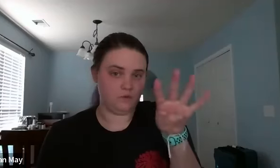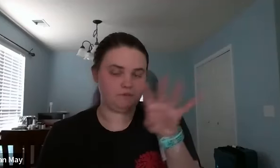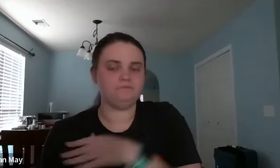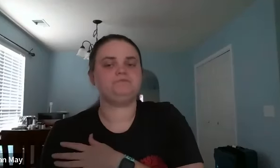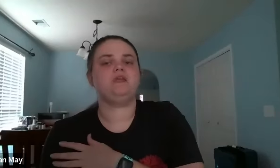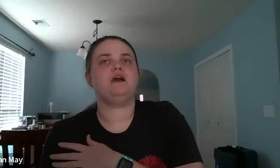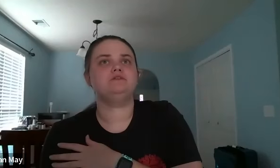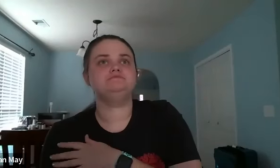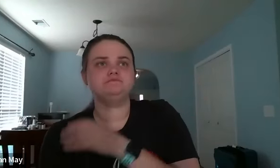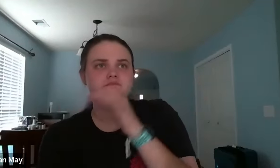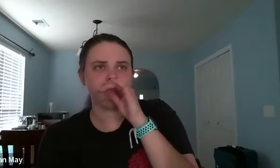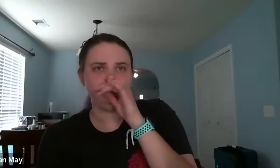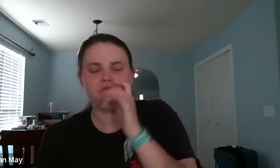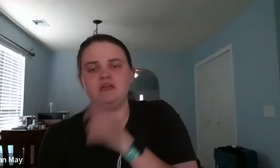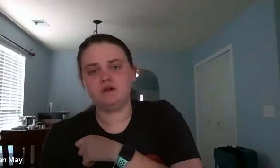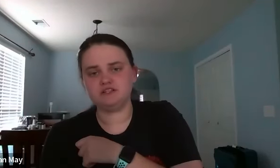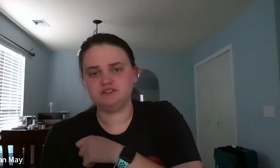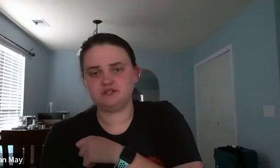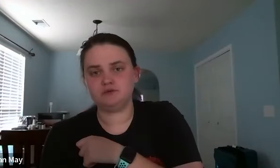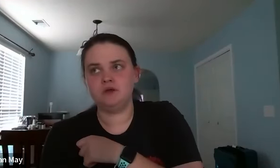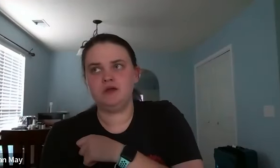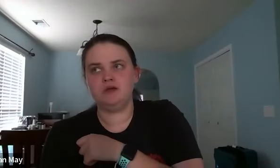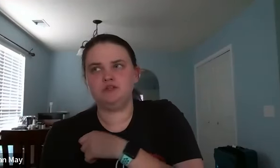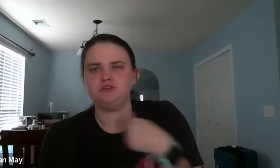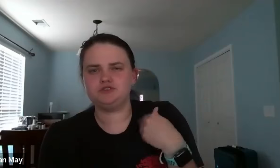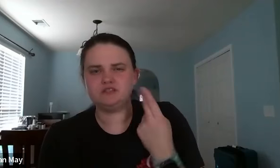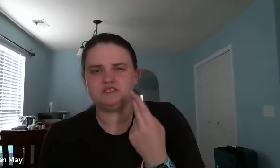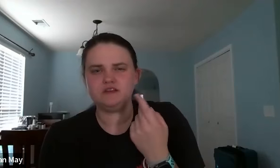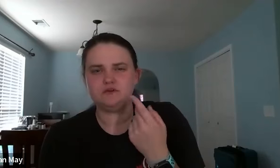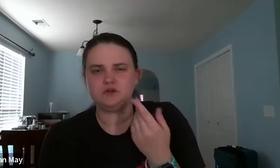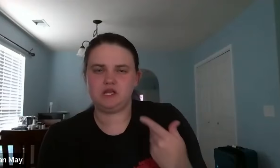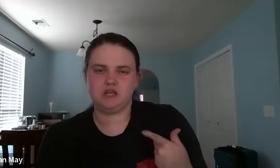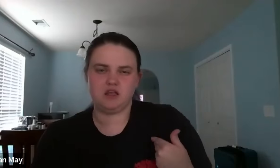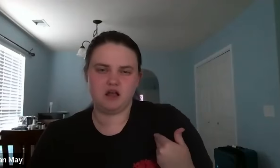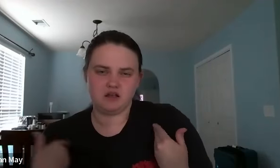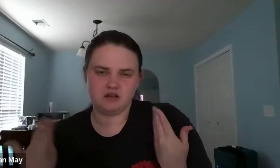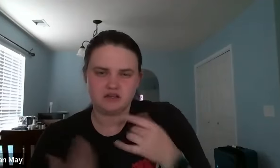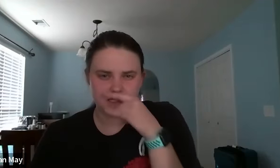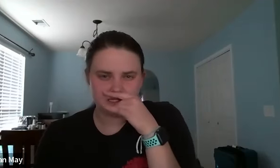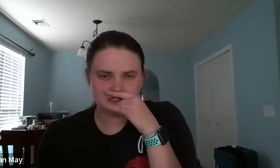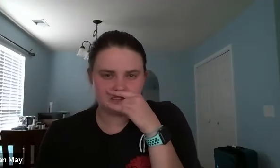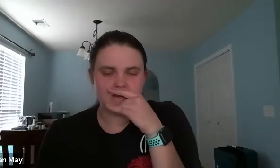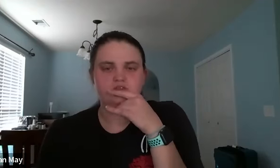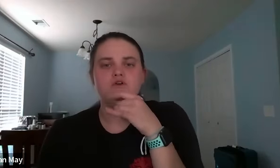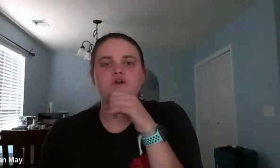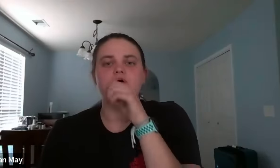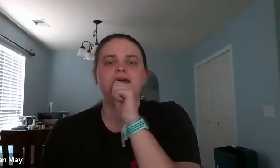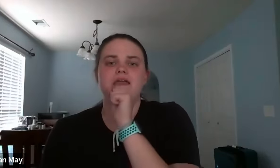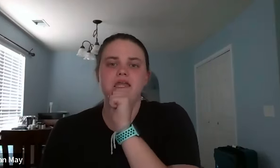24. You can also do, usually this is like for younger kids, they'll go